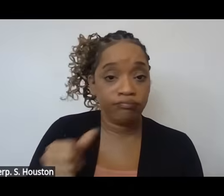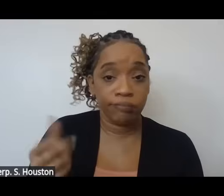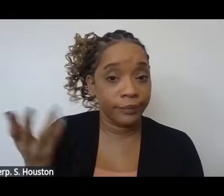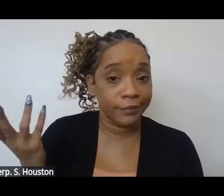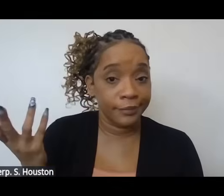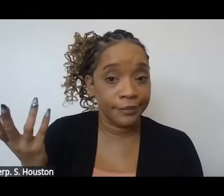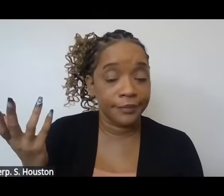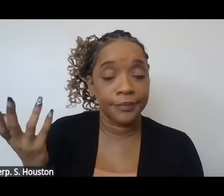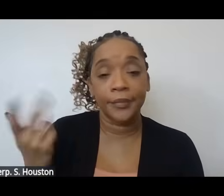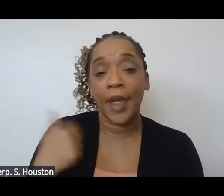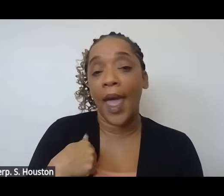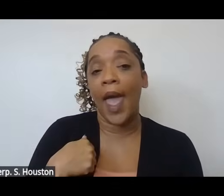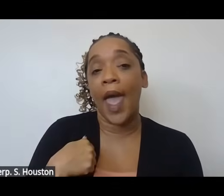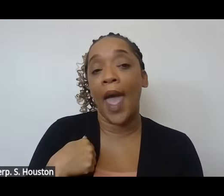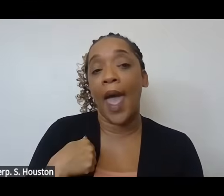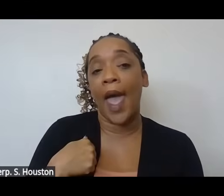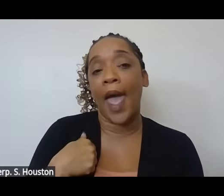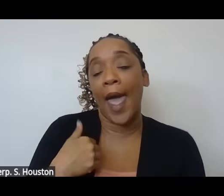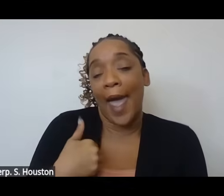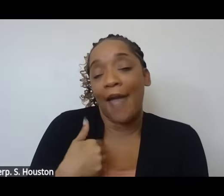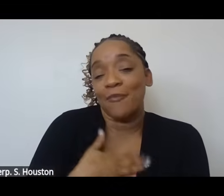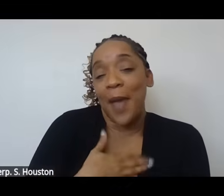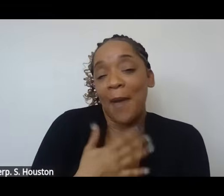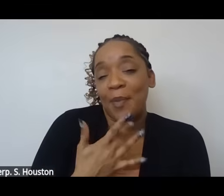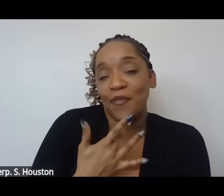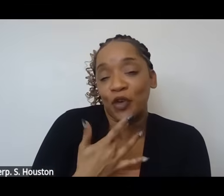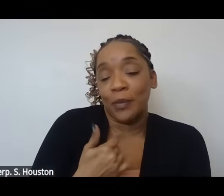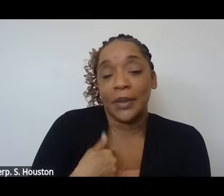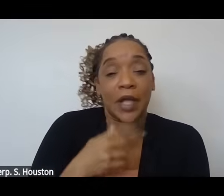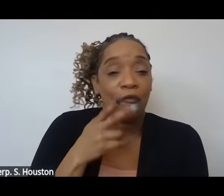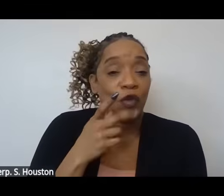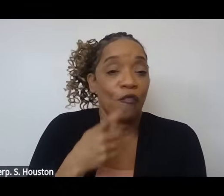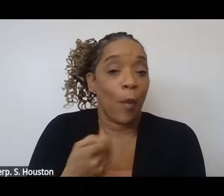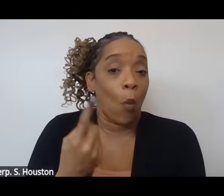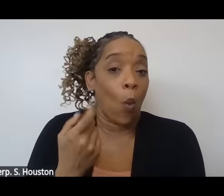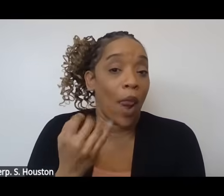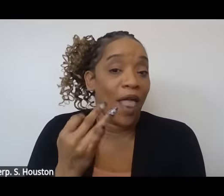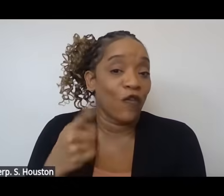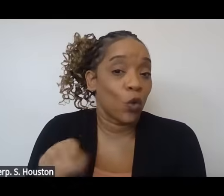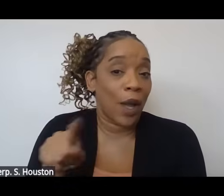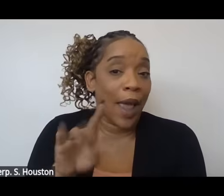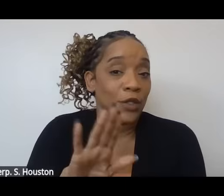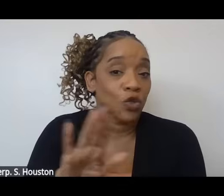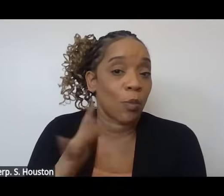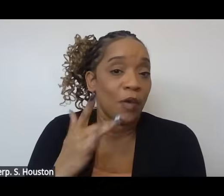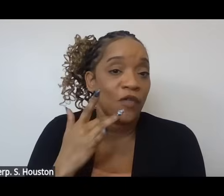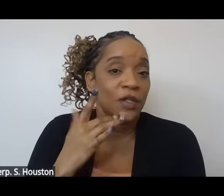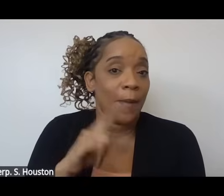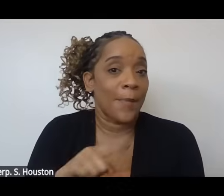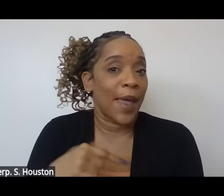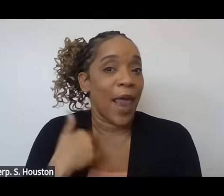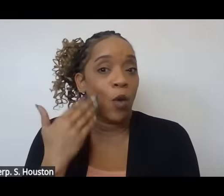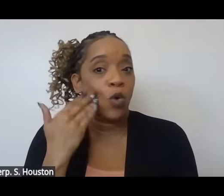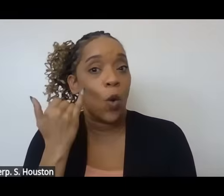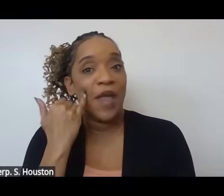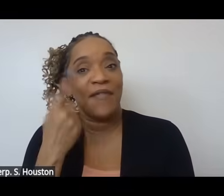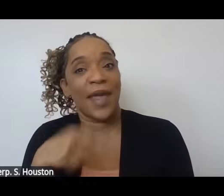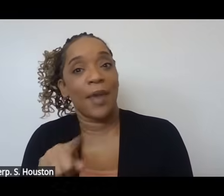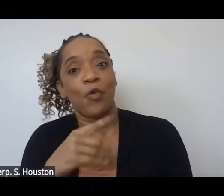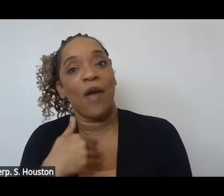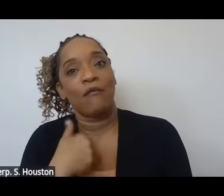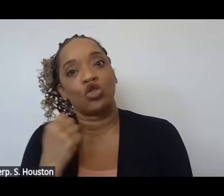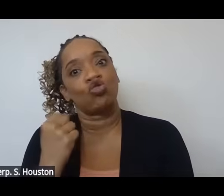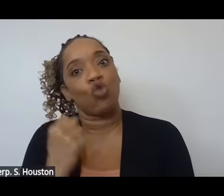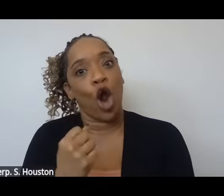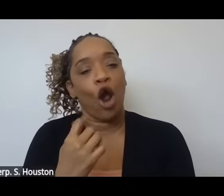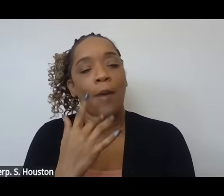I have my preference. I've heard from one of you guys and about your preference, but I don't know if anybody has a strong preference. If not,